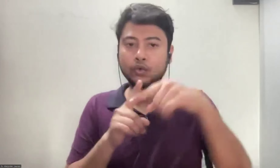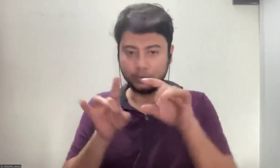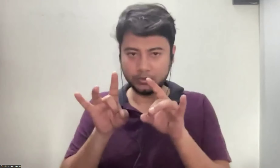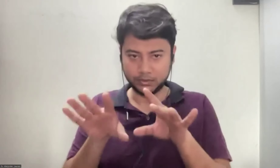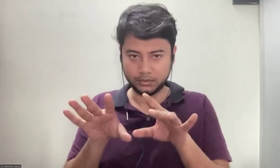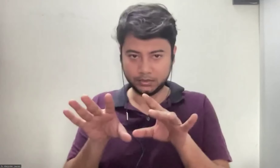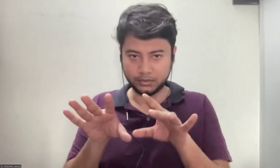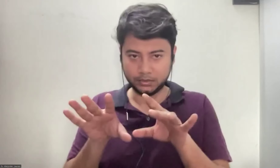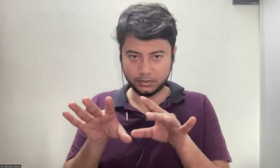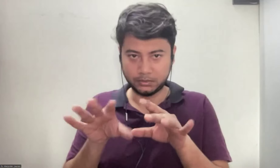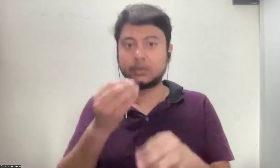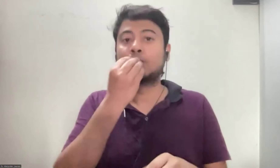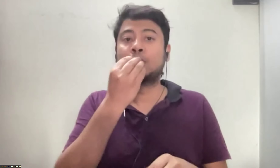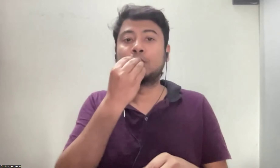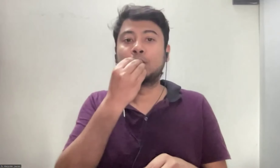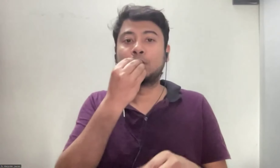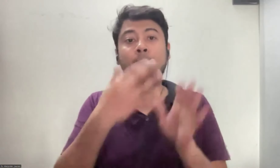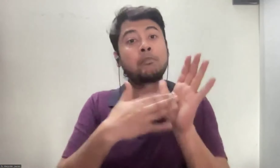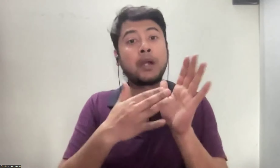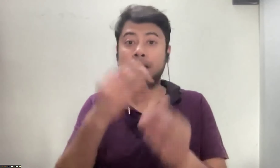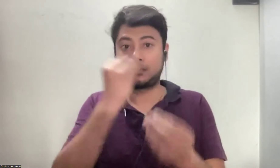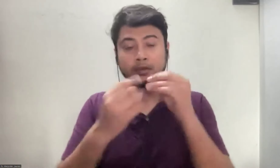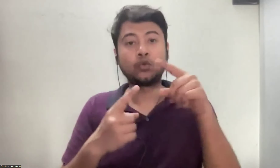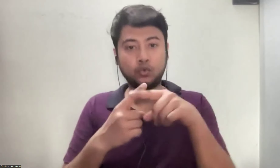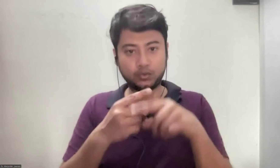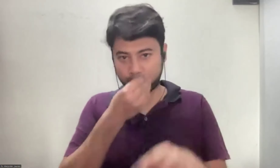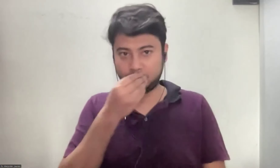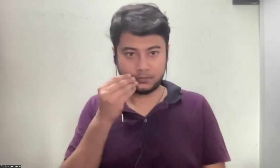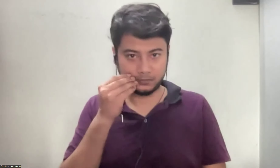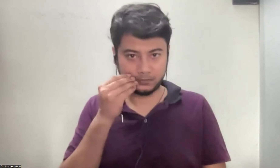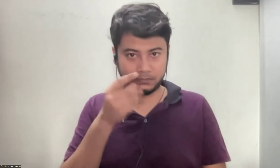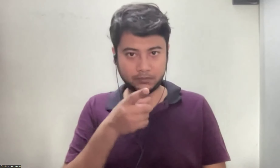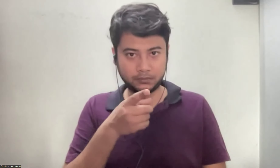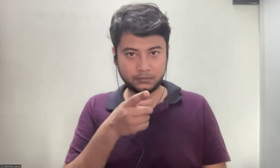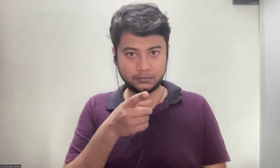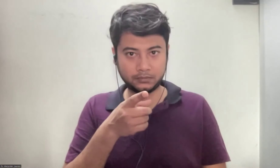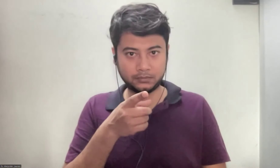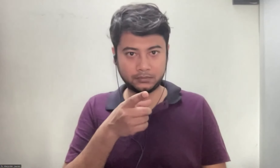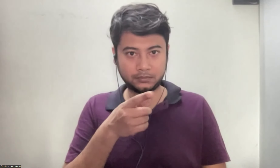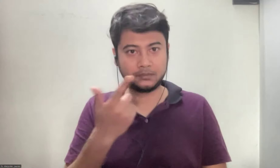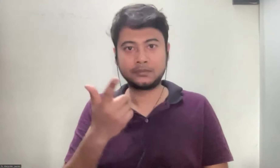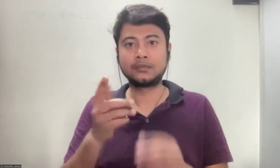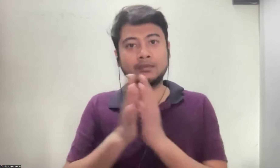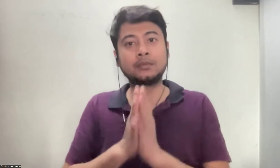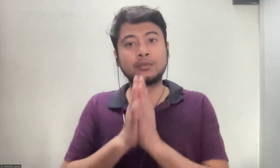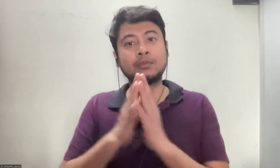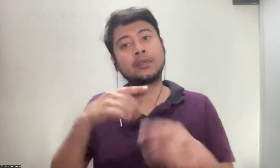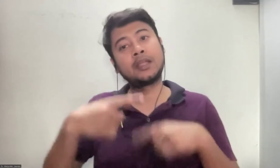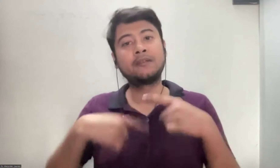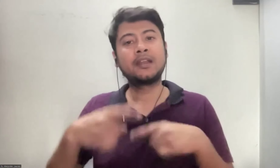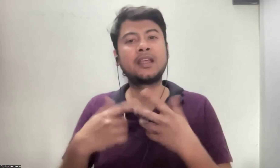food. You know, we go to school office job every day. Similarly, we do aarti every day.